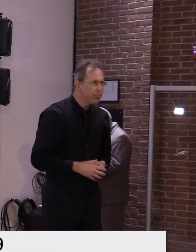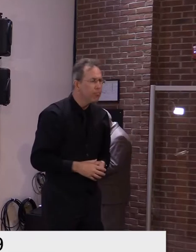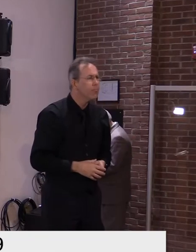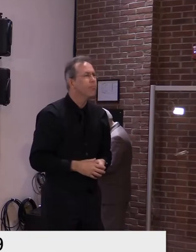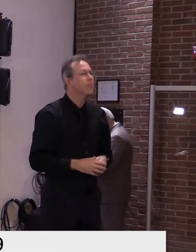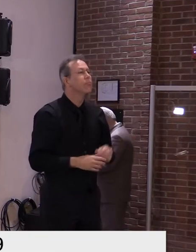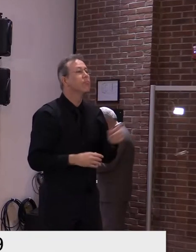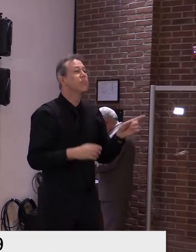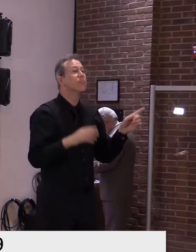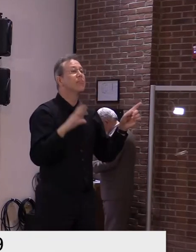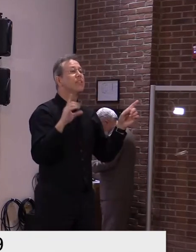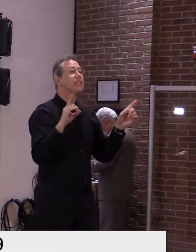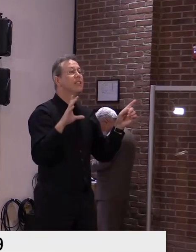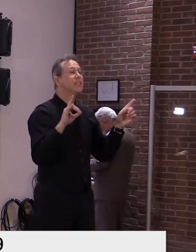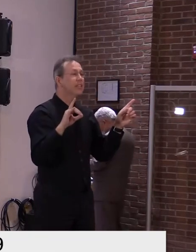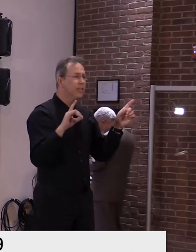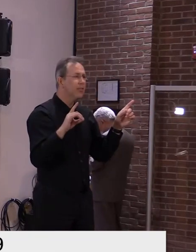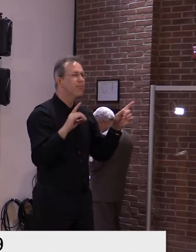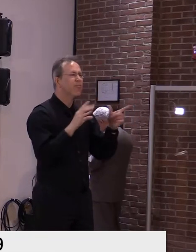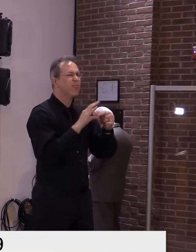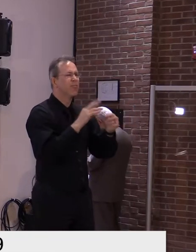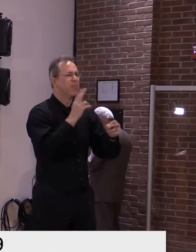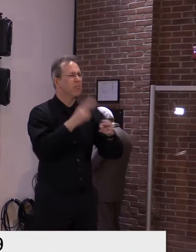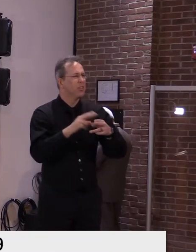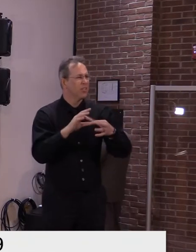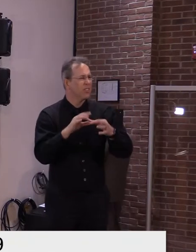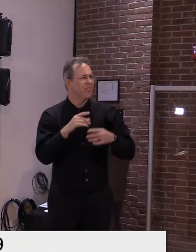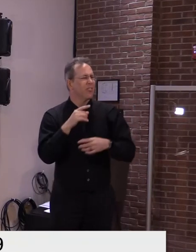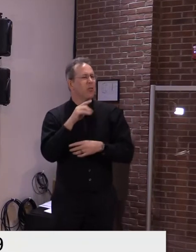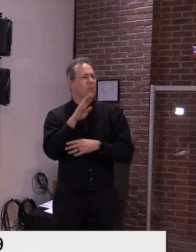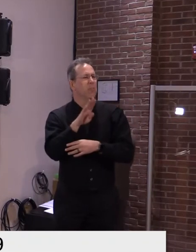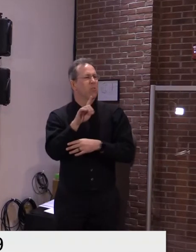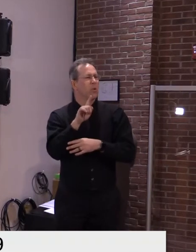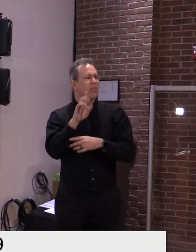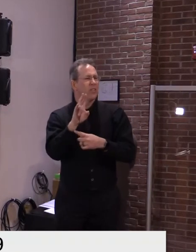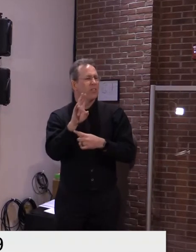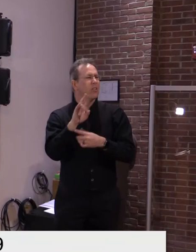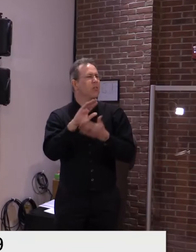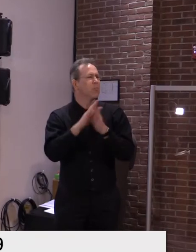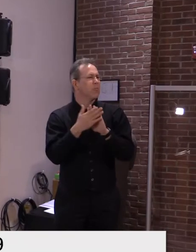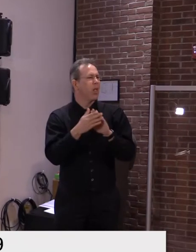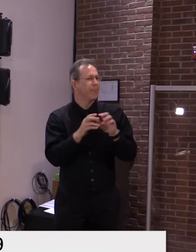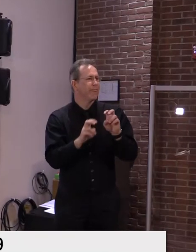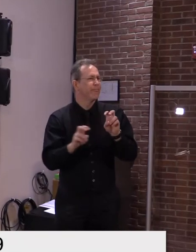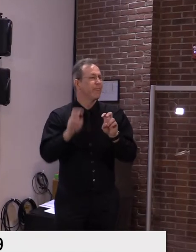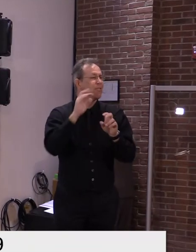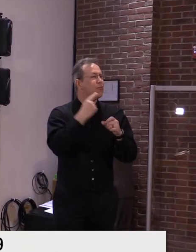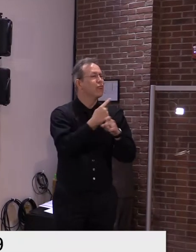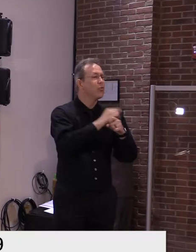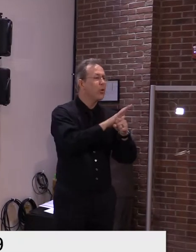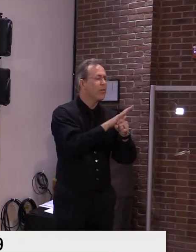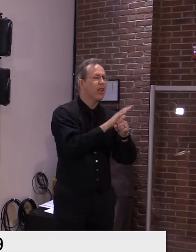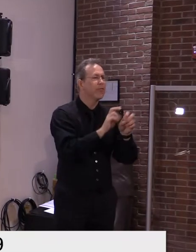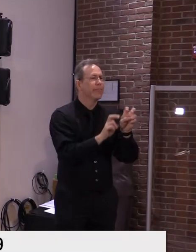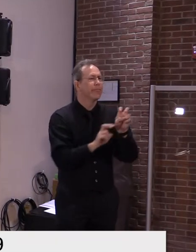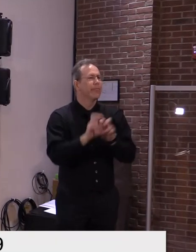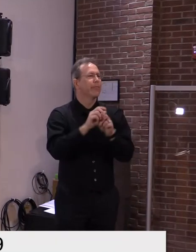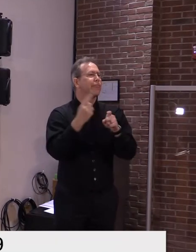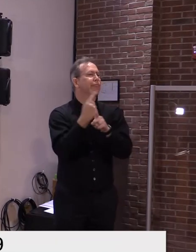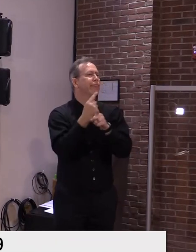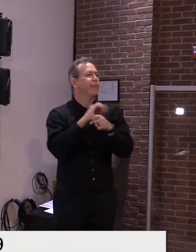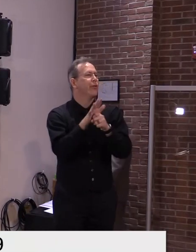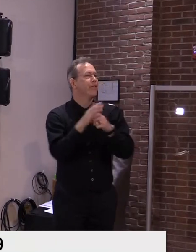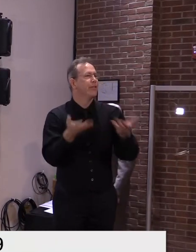time, but still the expectation is it's going to be the dominant strain for quite a period of time. So it's only when that